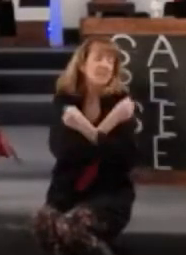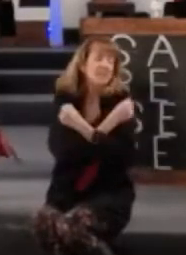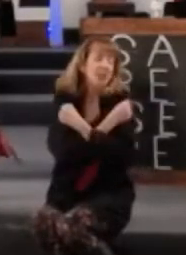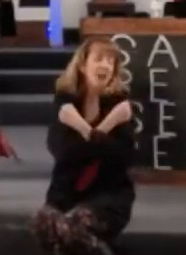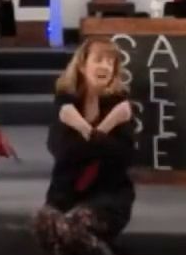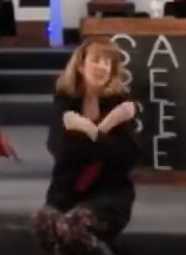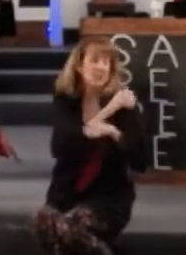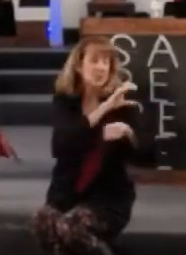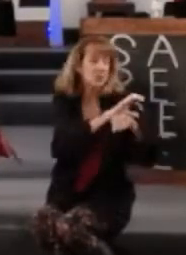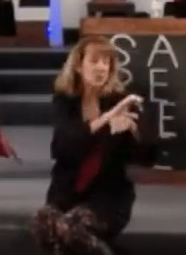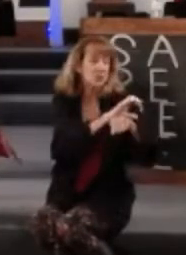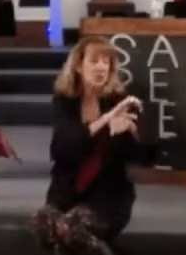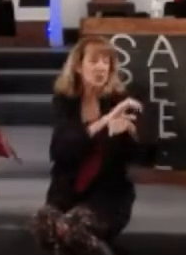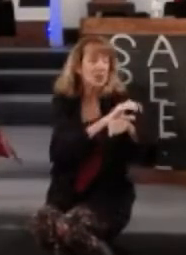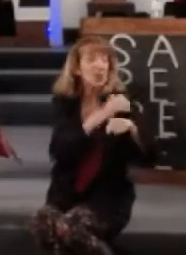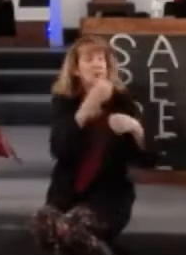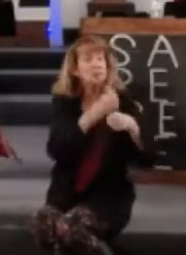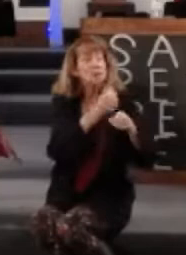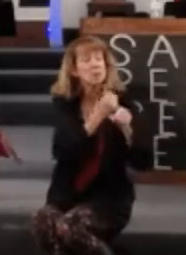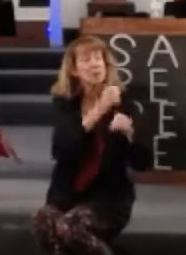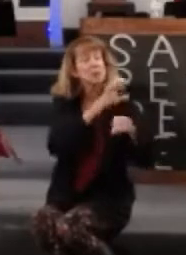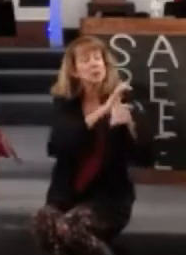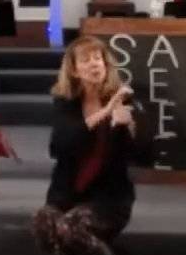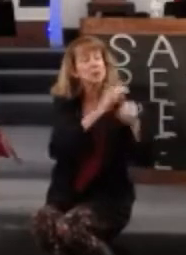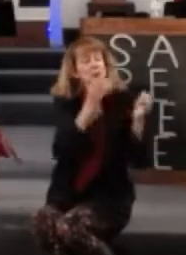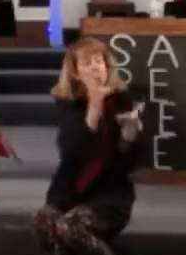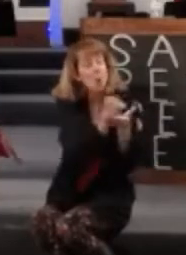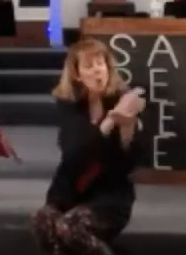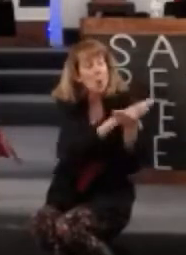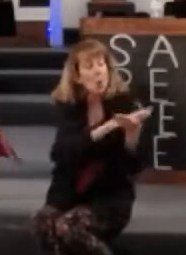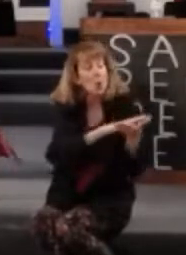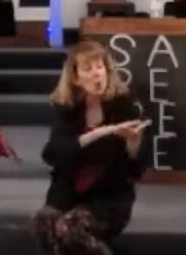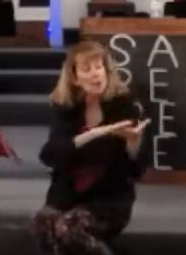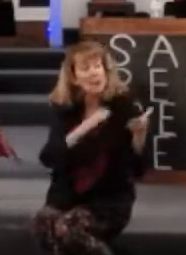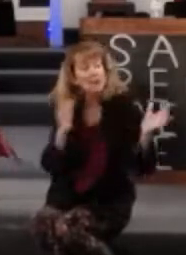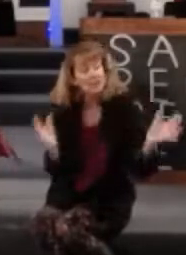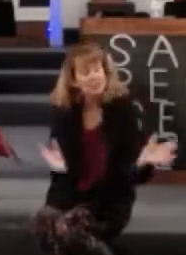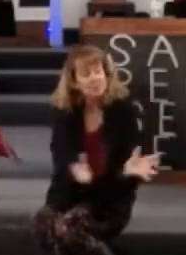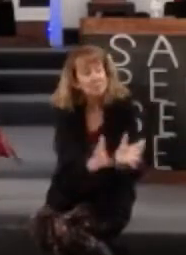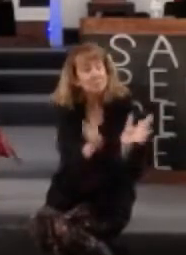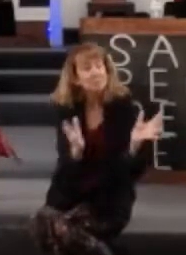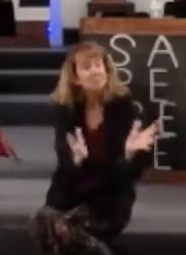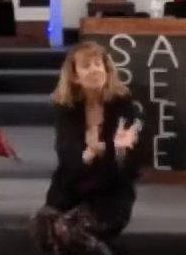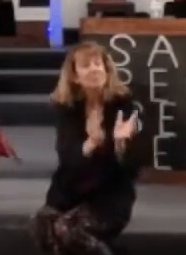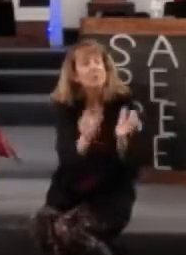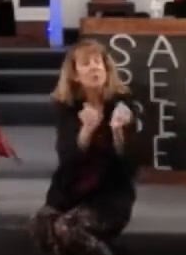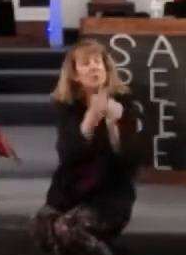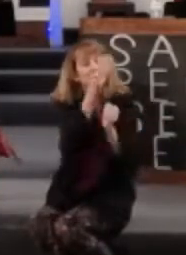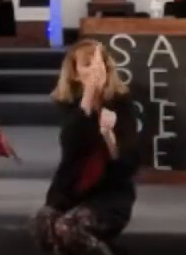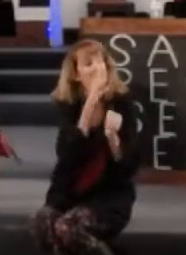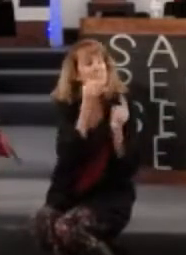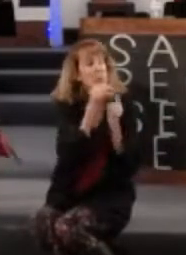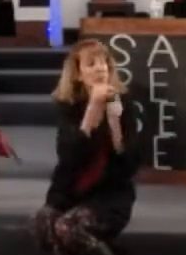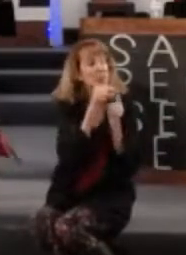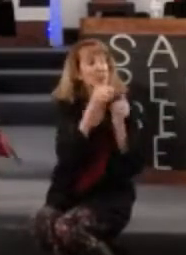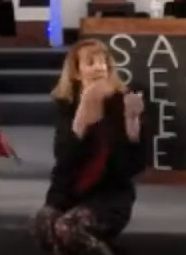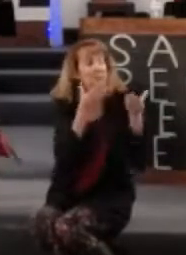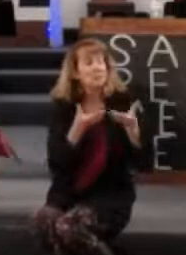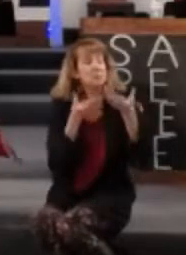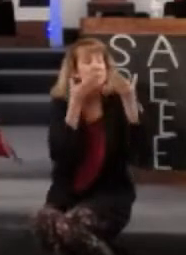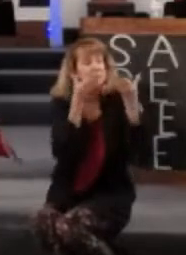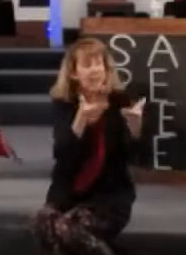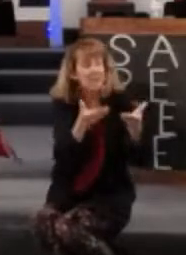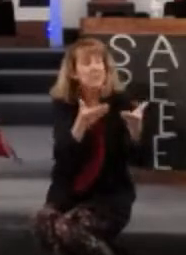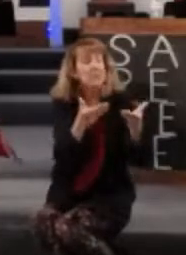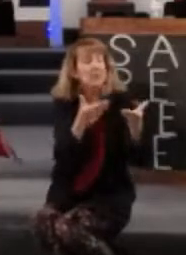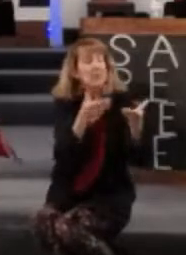her to make her holy, cleansing her by the washing with water through the word, and to present her to himself